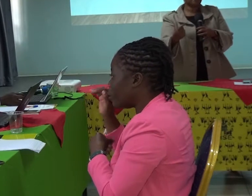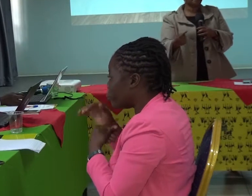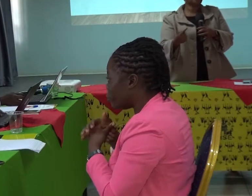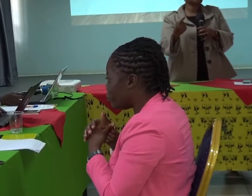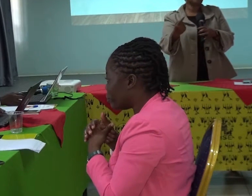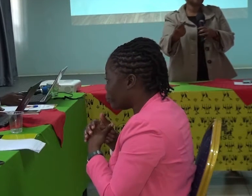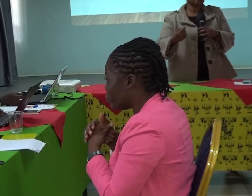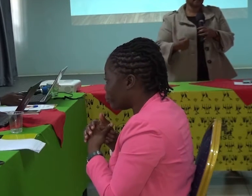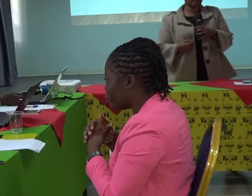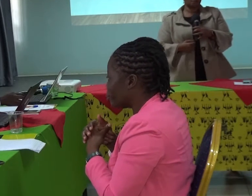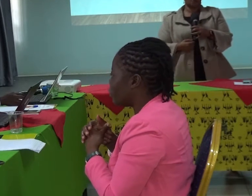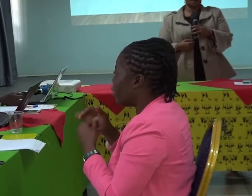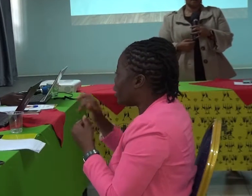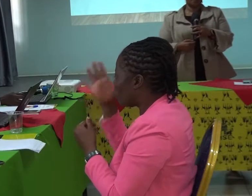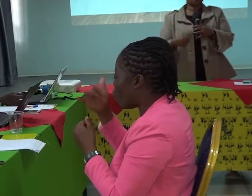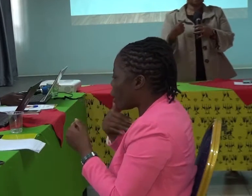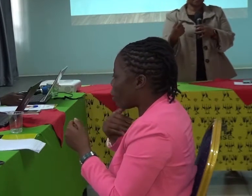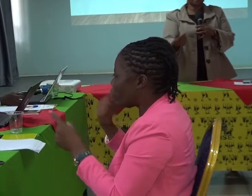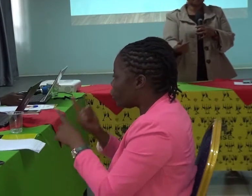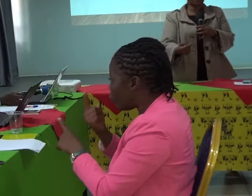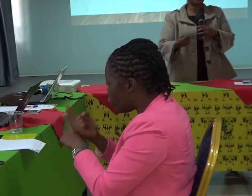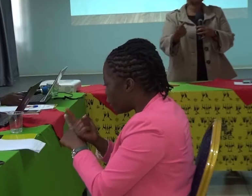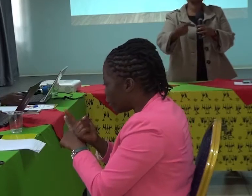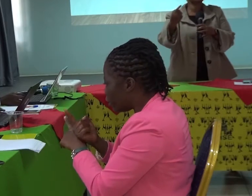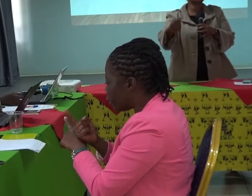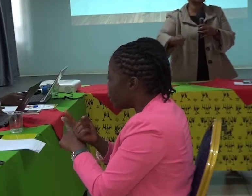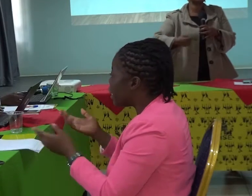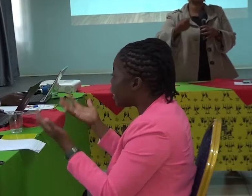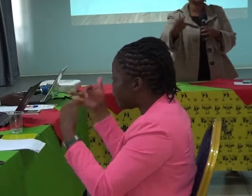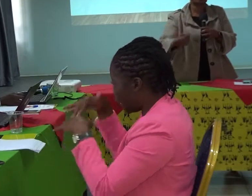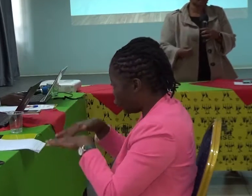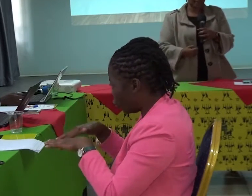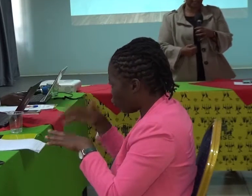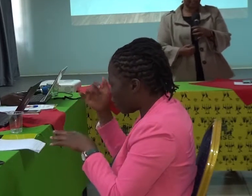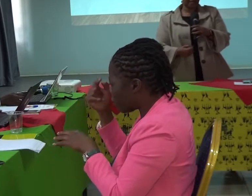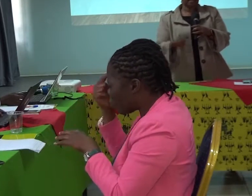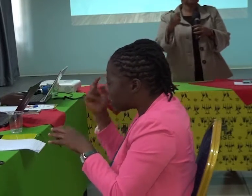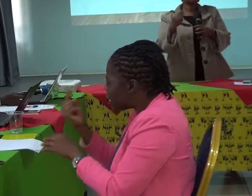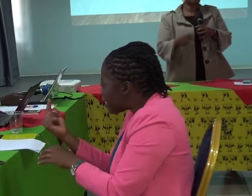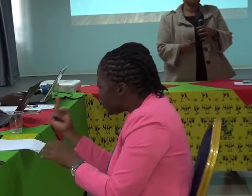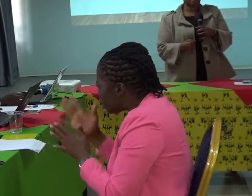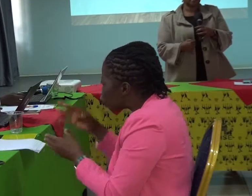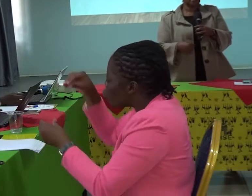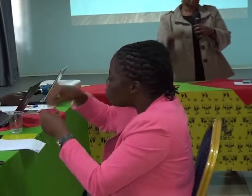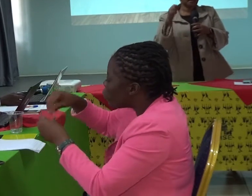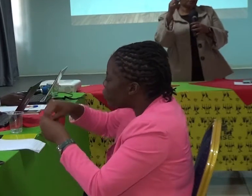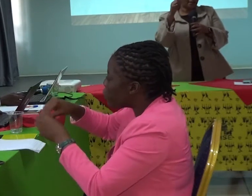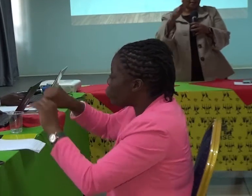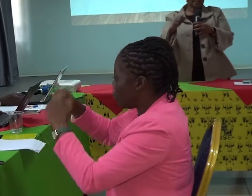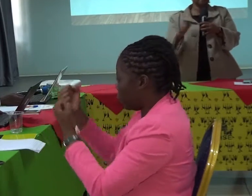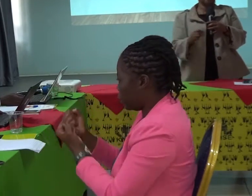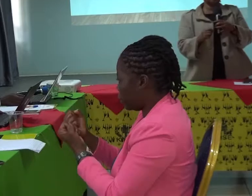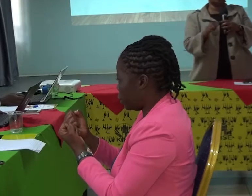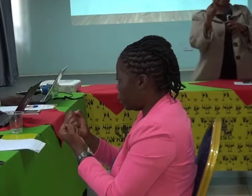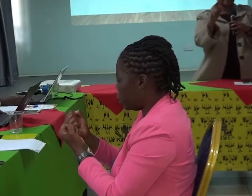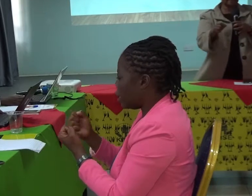are even having reverse integration. Because everybody needs to be included in this society. And that is where we are. And that is why I'm